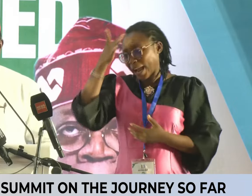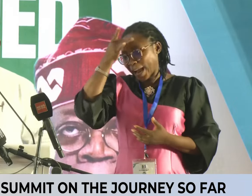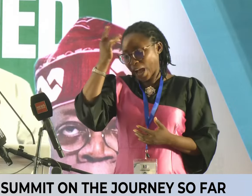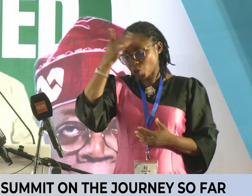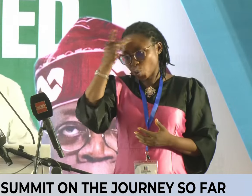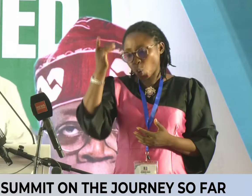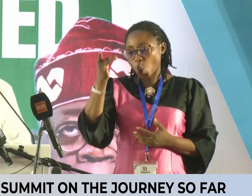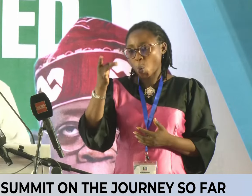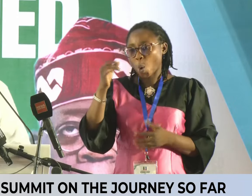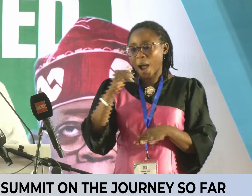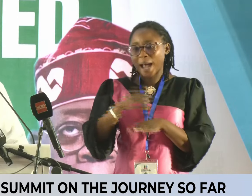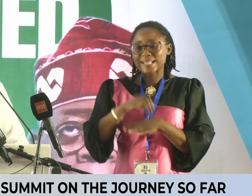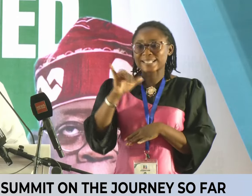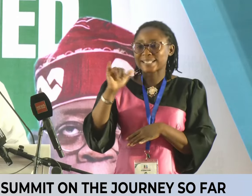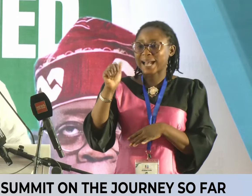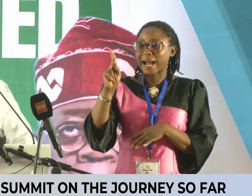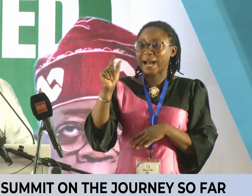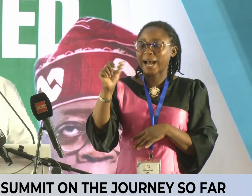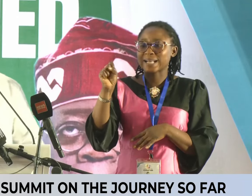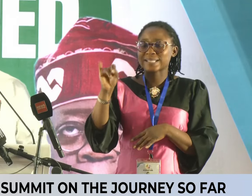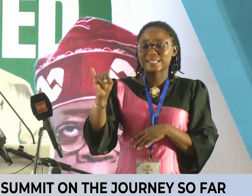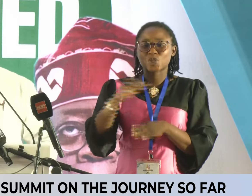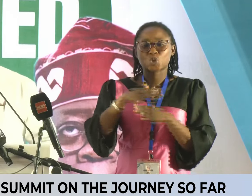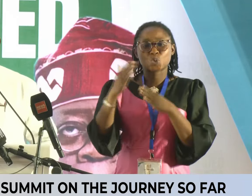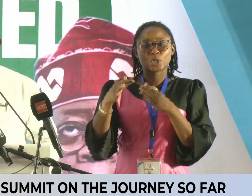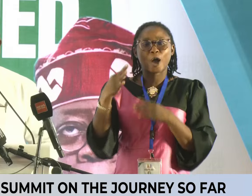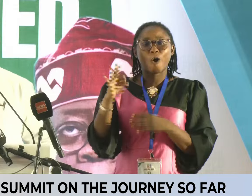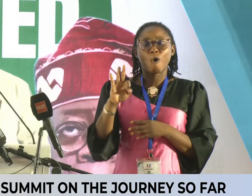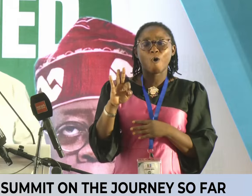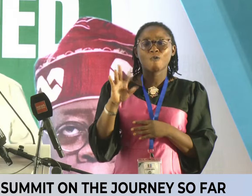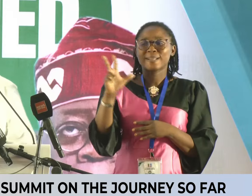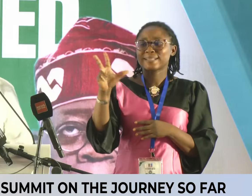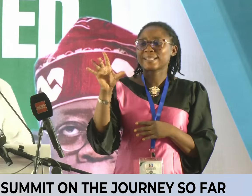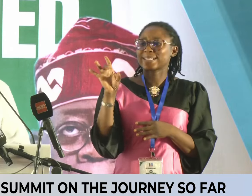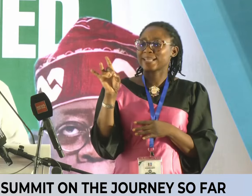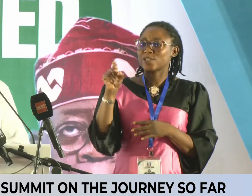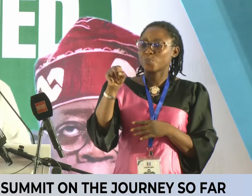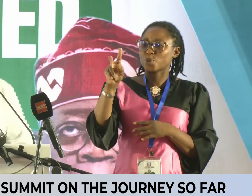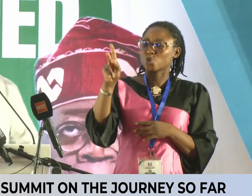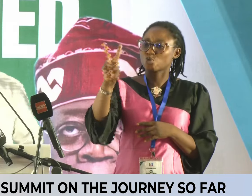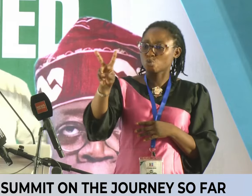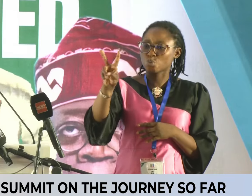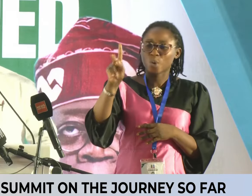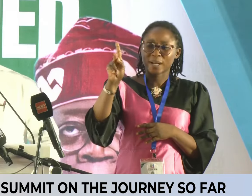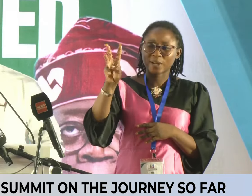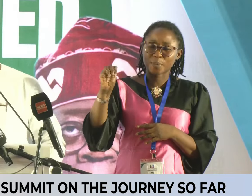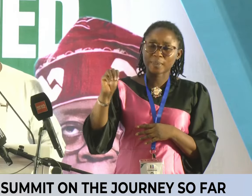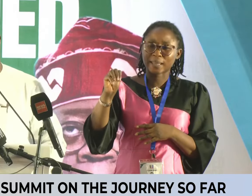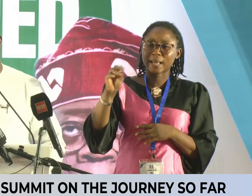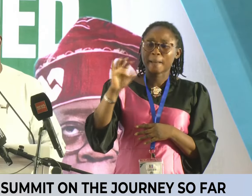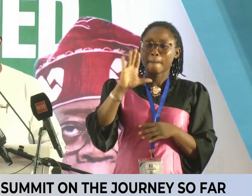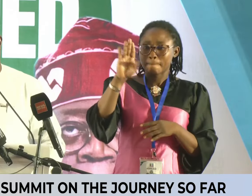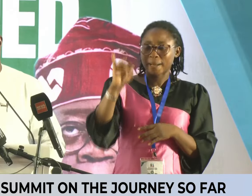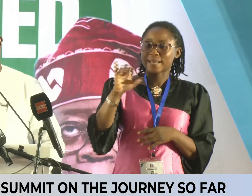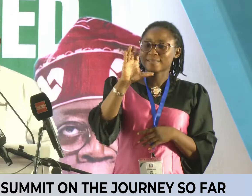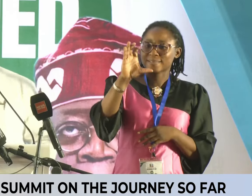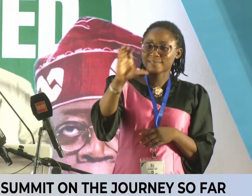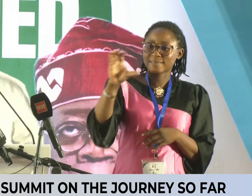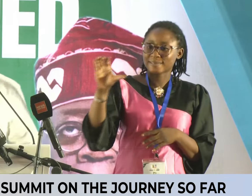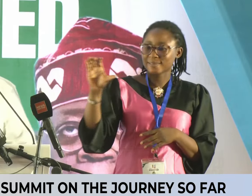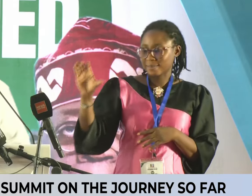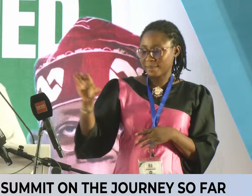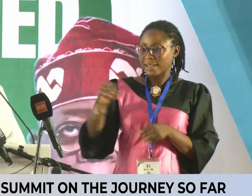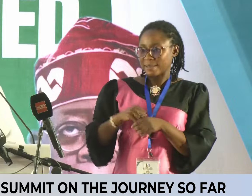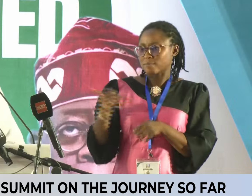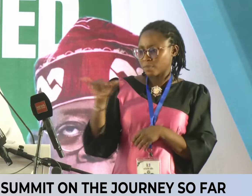that's at Yakasi, and that is a total of 38.2 kilometers by CCCC. In the same